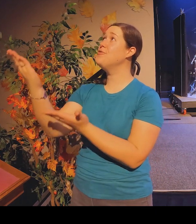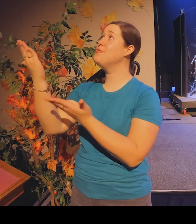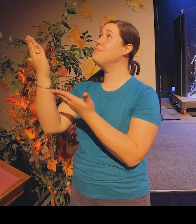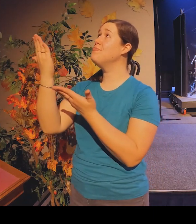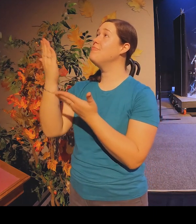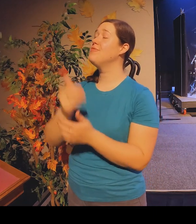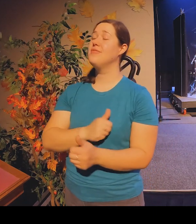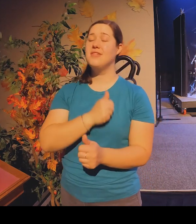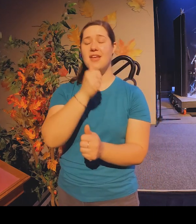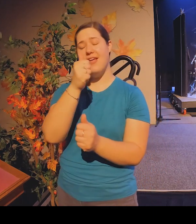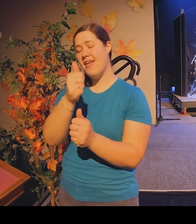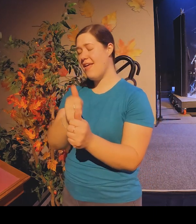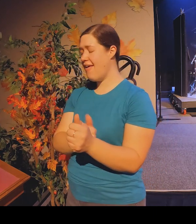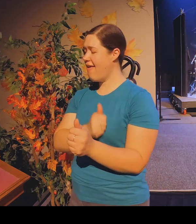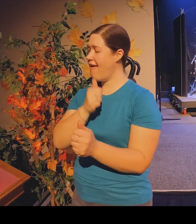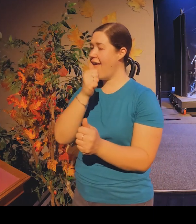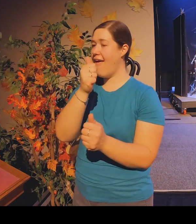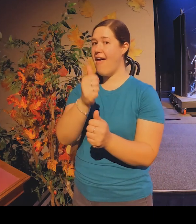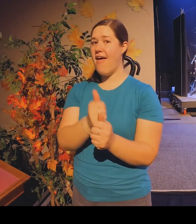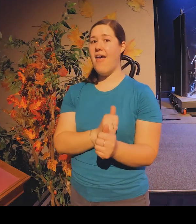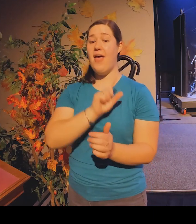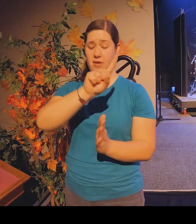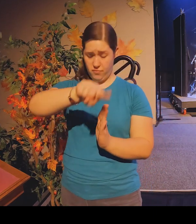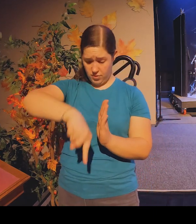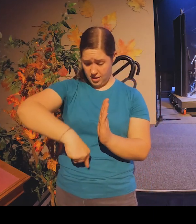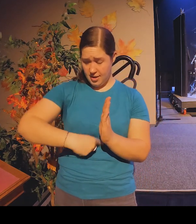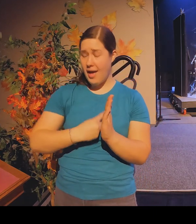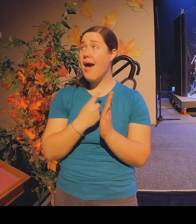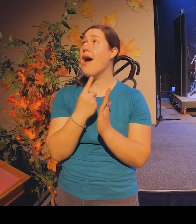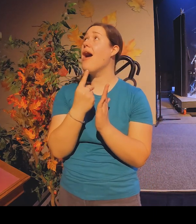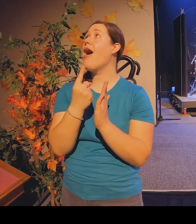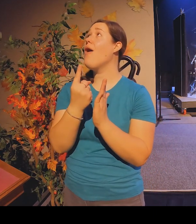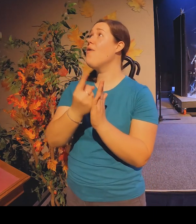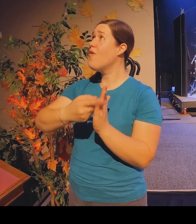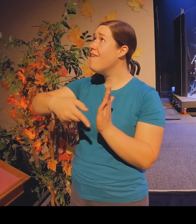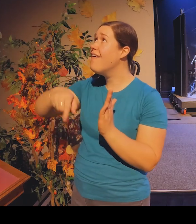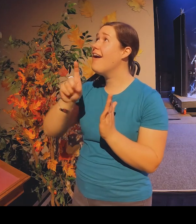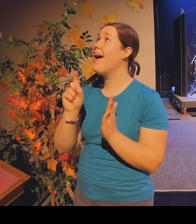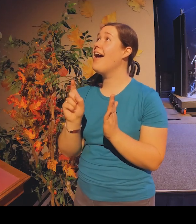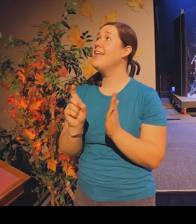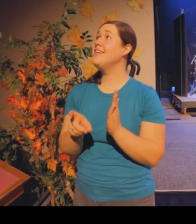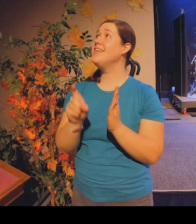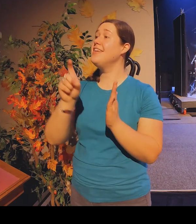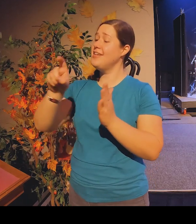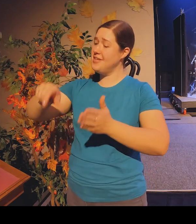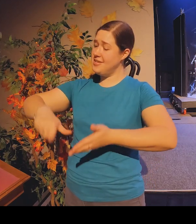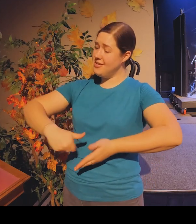need you. And every hour I